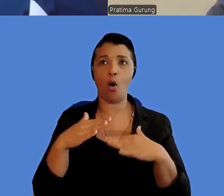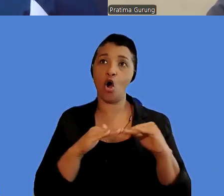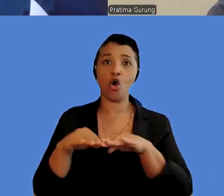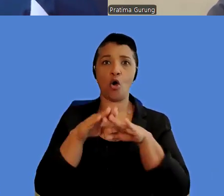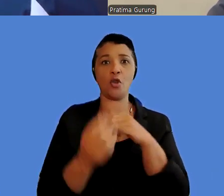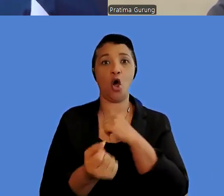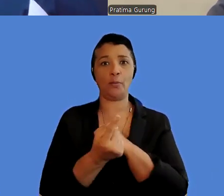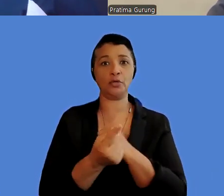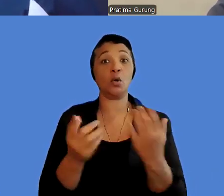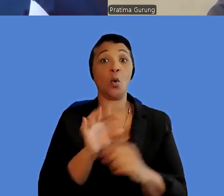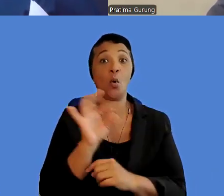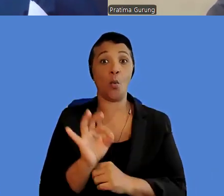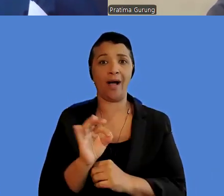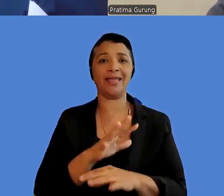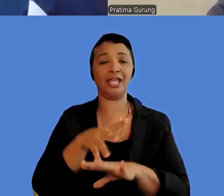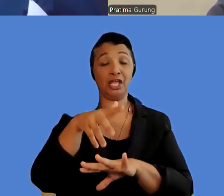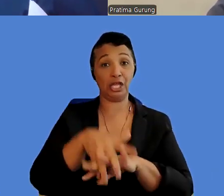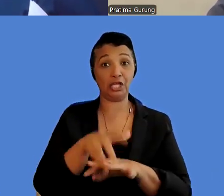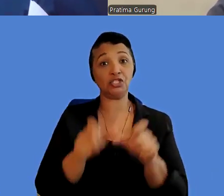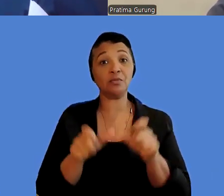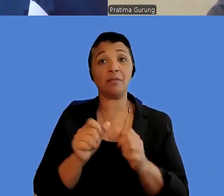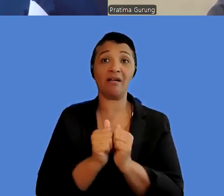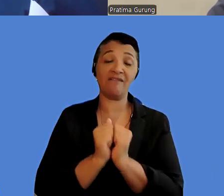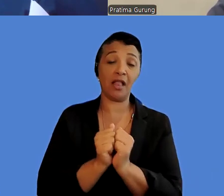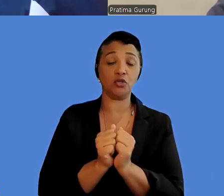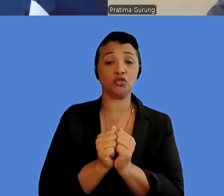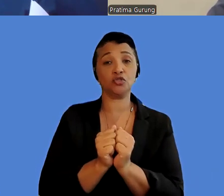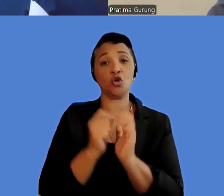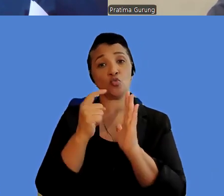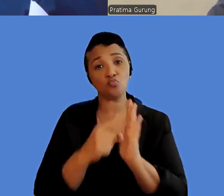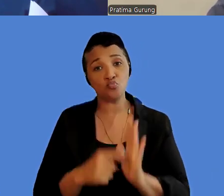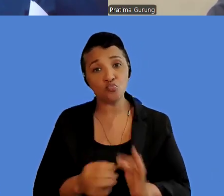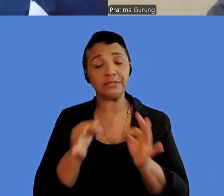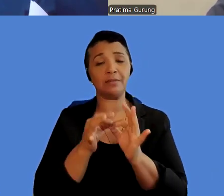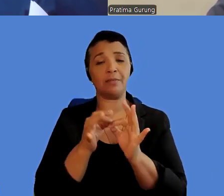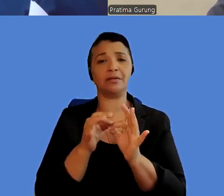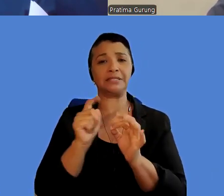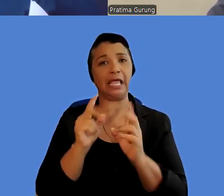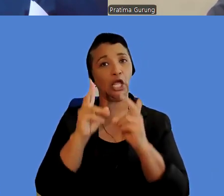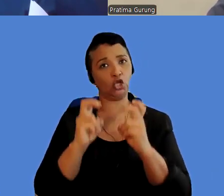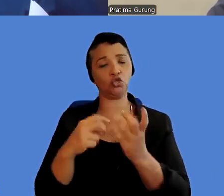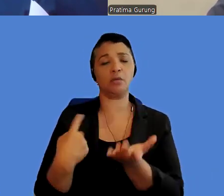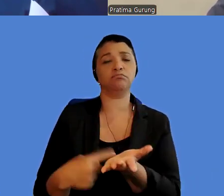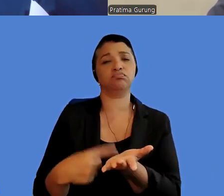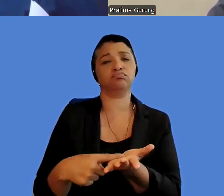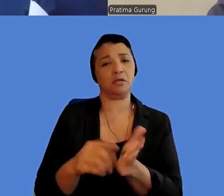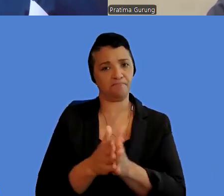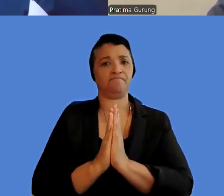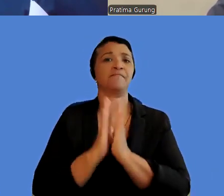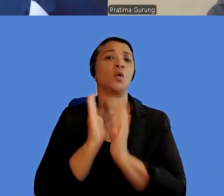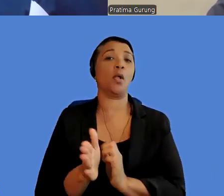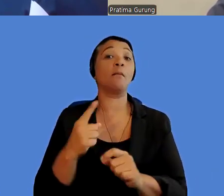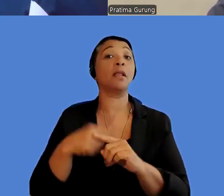opportunities where indigenous peoples values, principles, and their issues will be documented and will